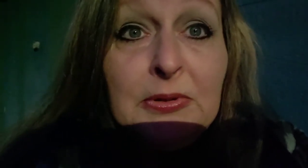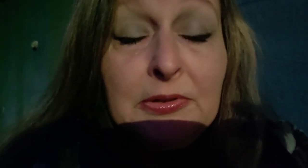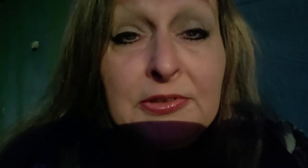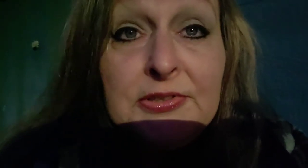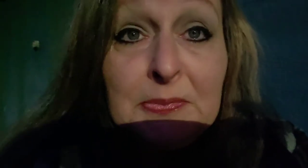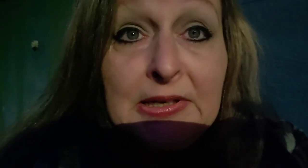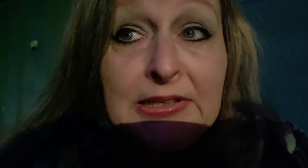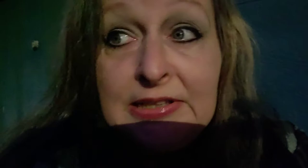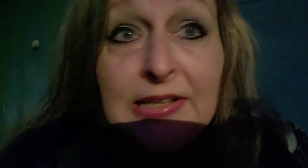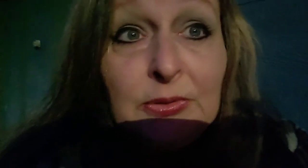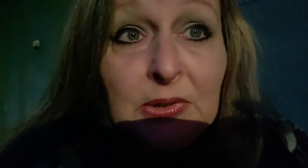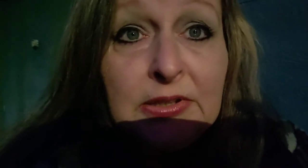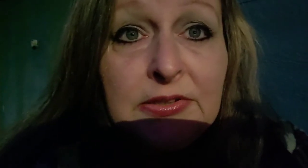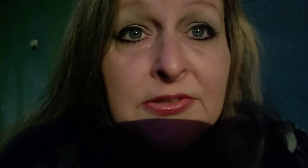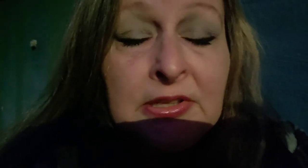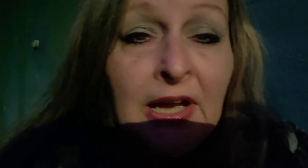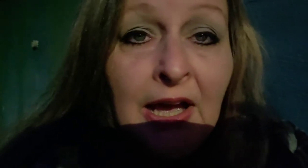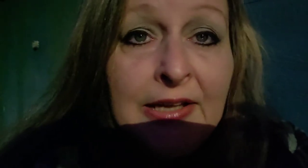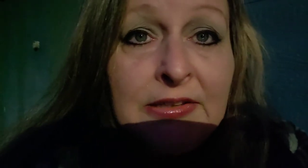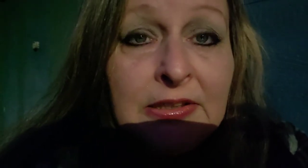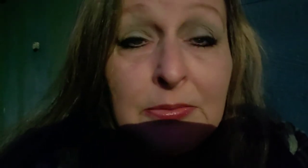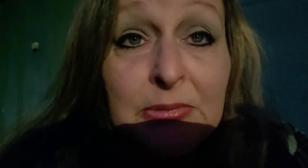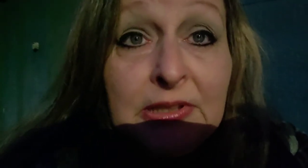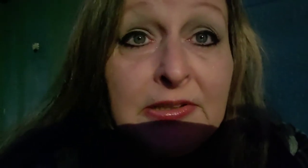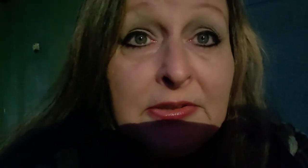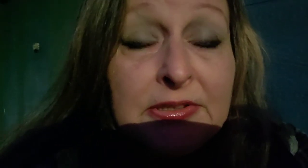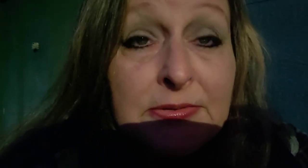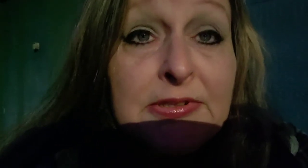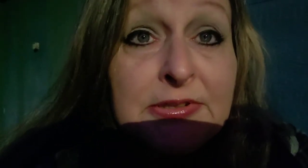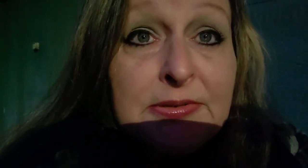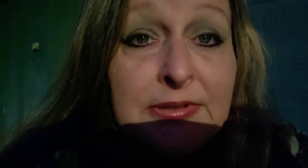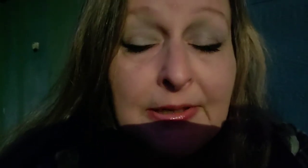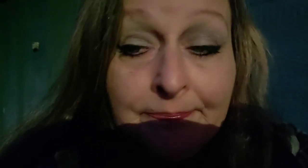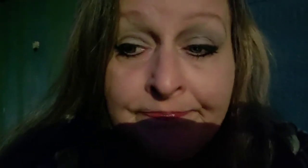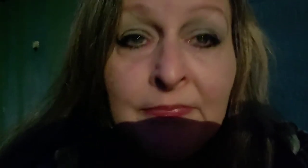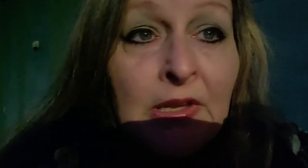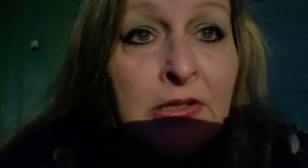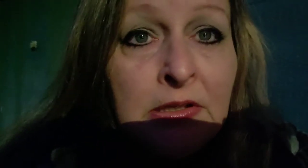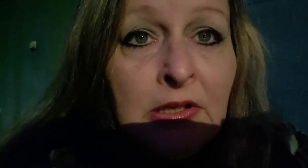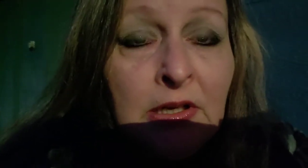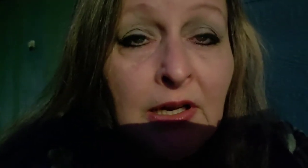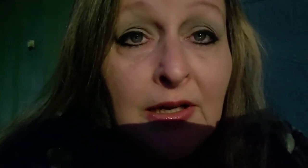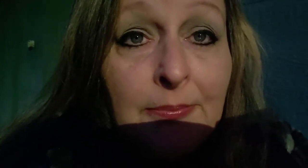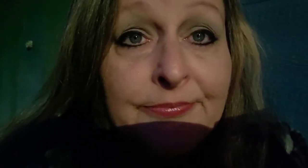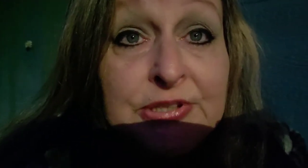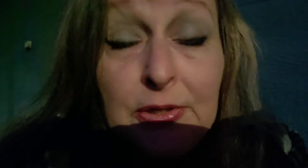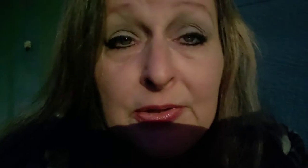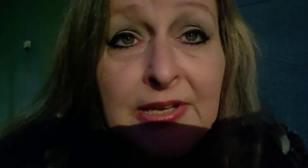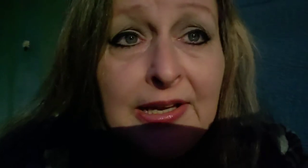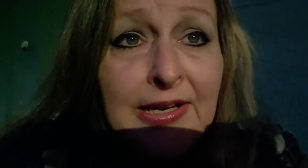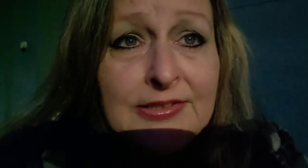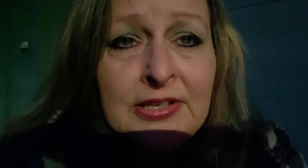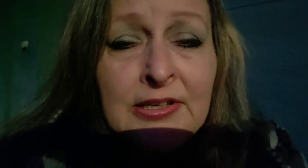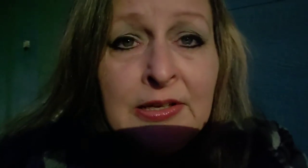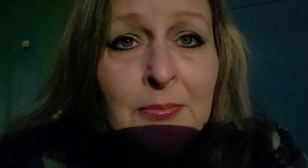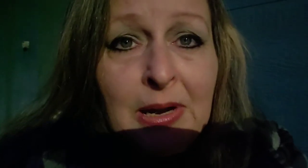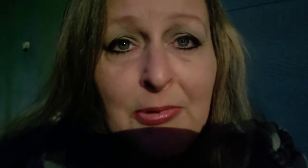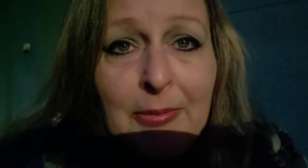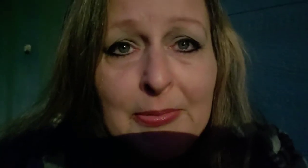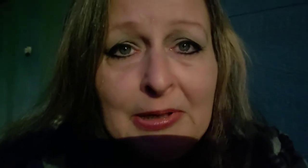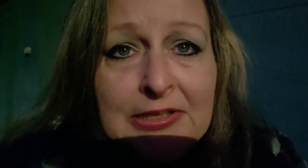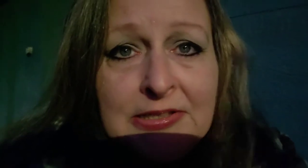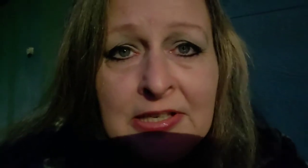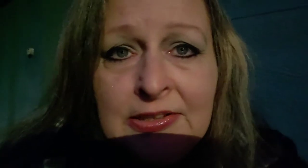rich people this money and not the workers? I don't know. But Illinois is really screwed up. So, yeah, guys.